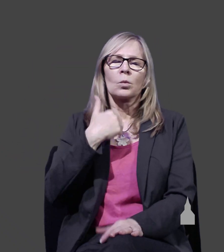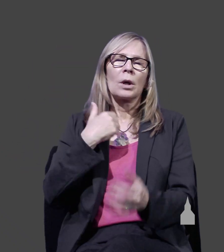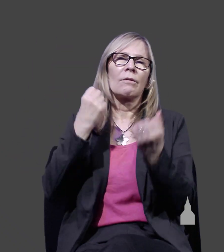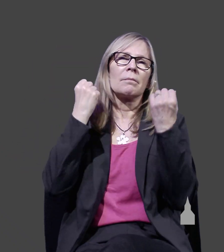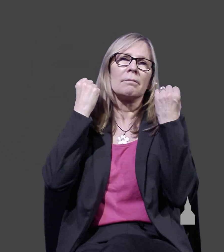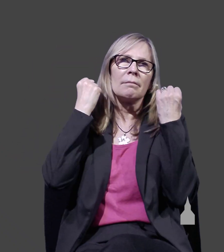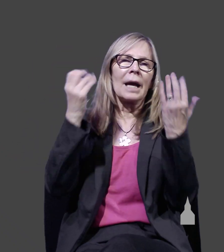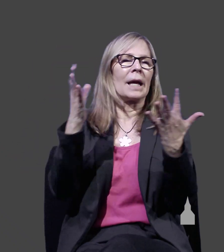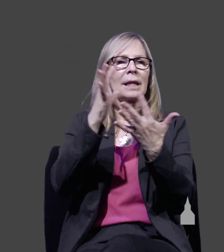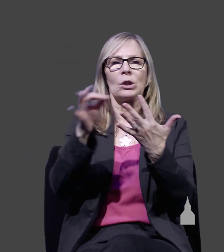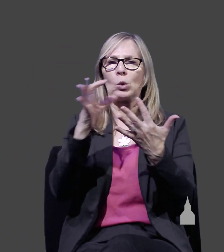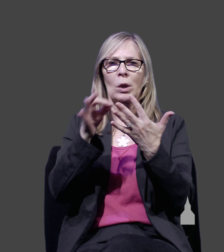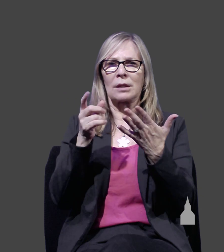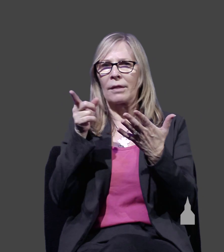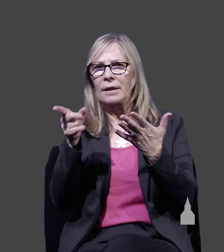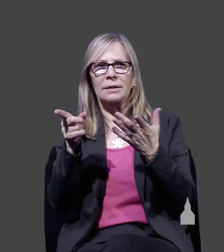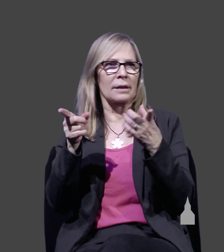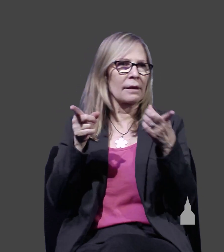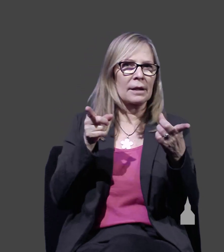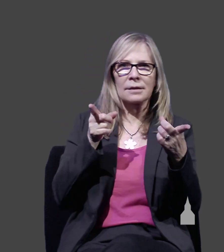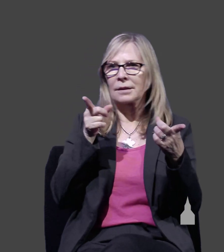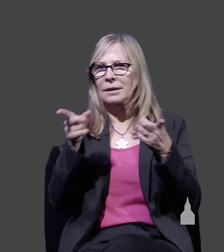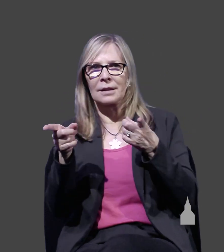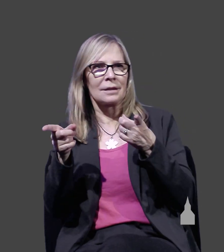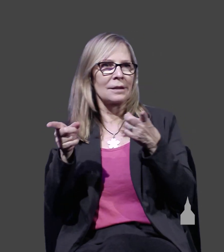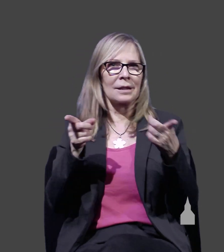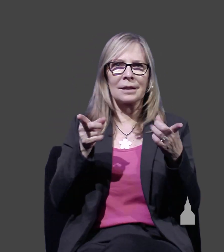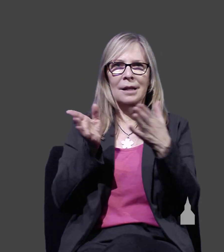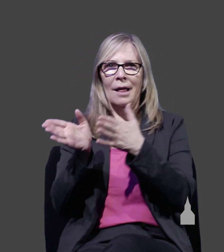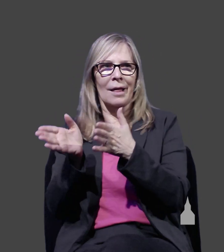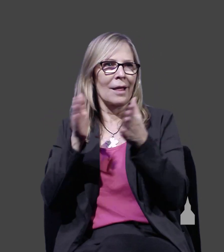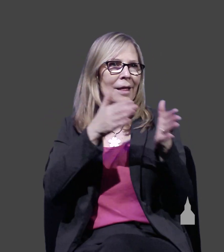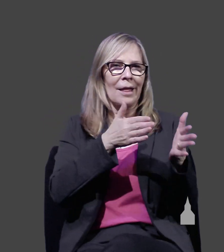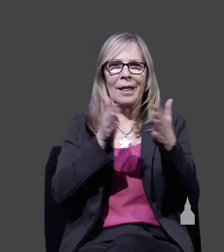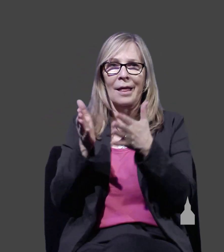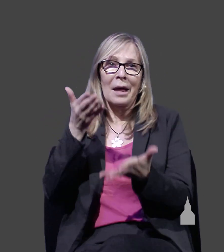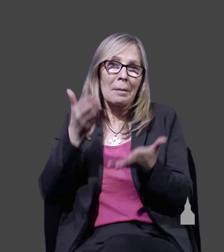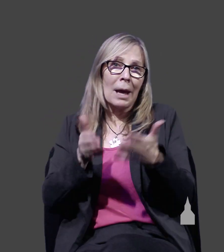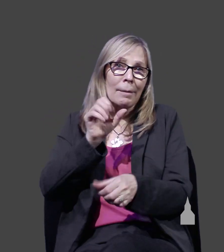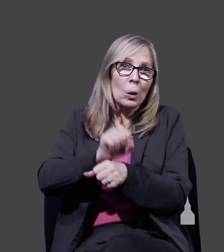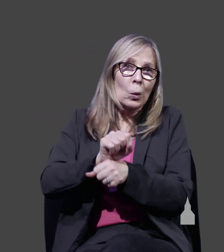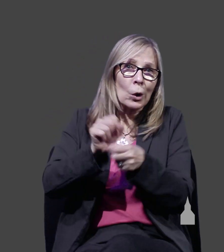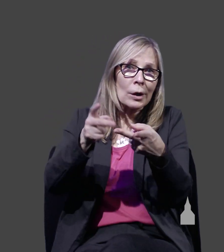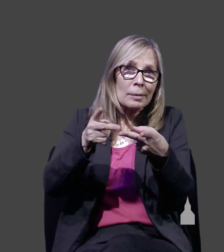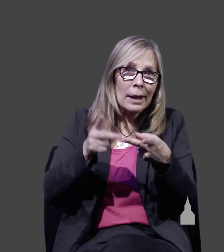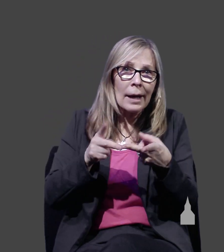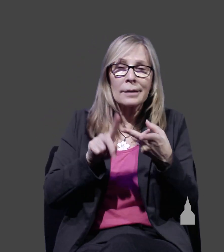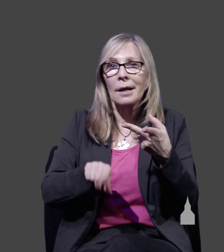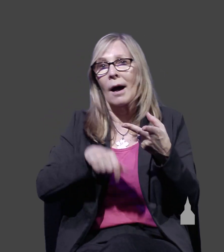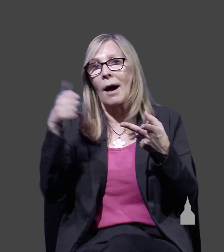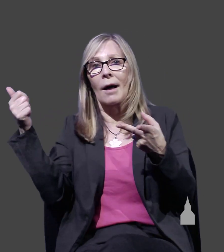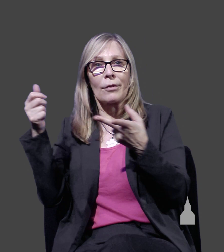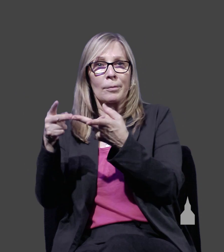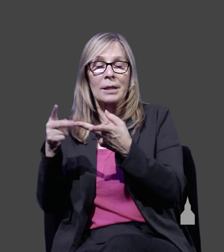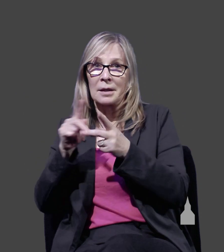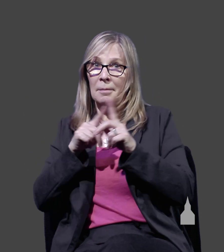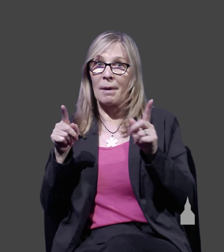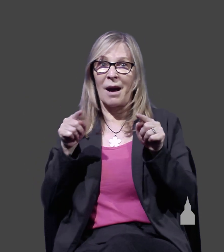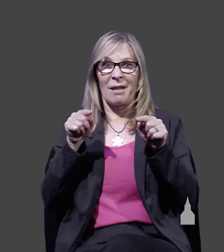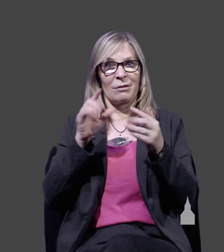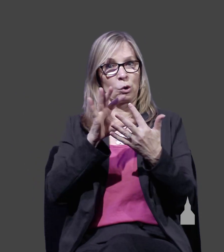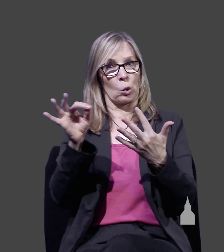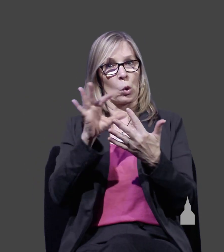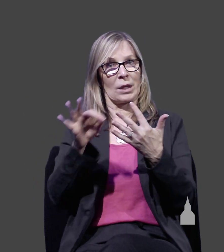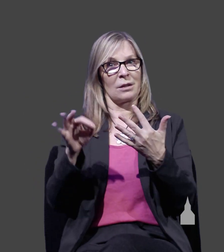we do this? Do we do that? The choices may be in the workplace. It may be in some other relationship. But those choices are supposed